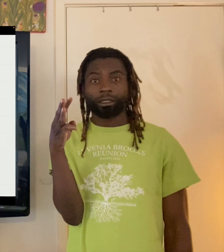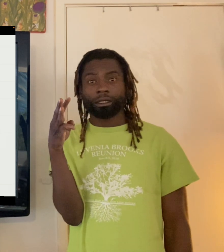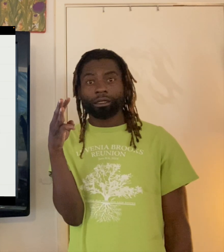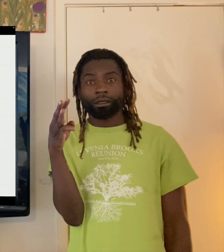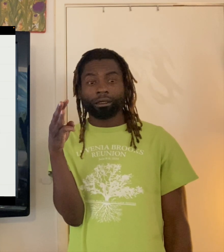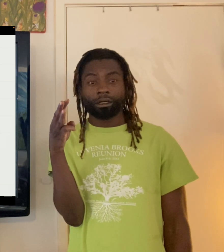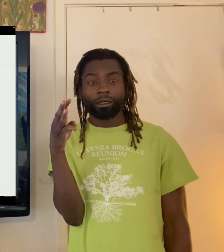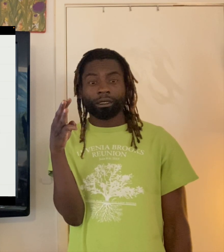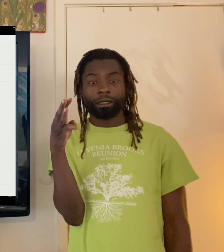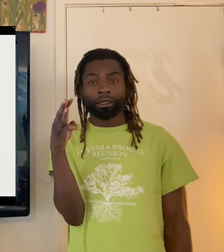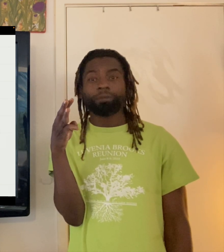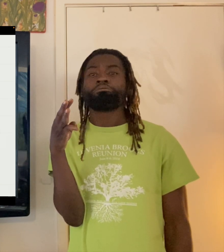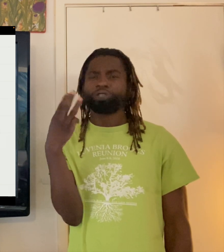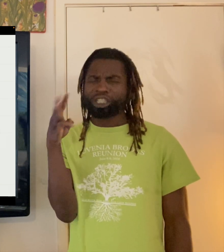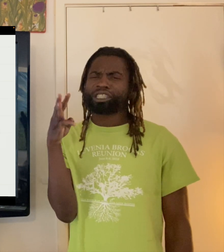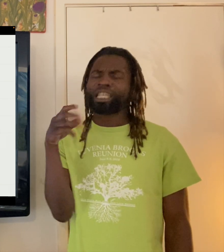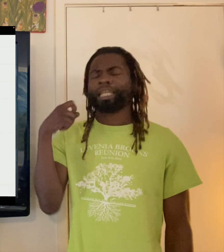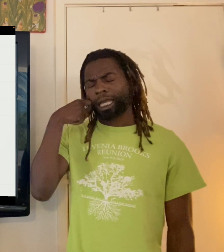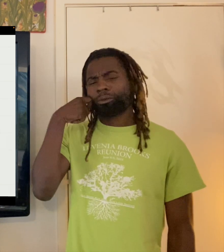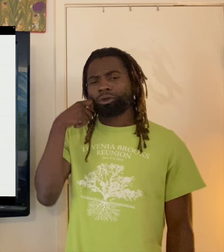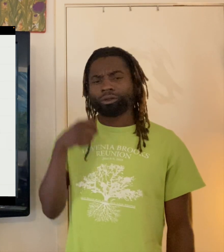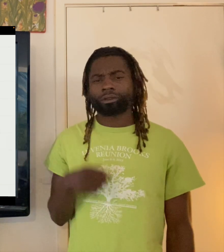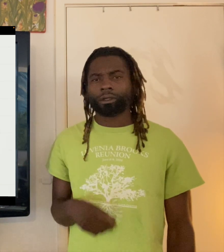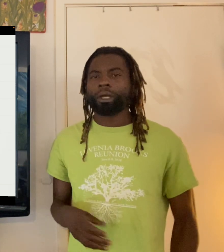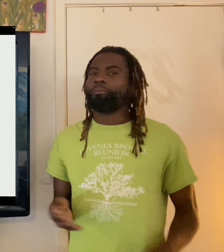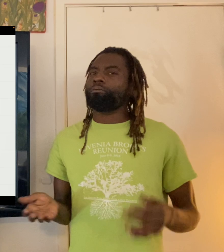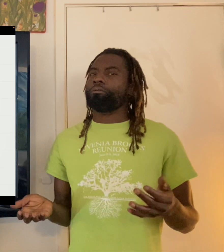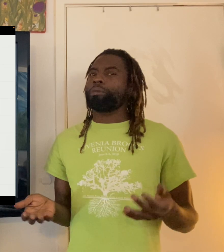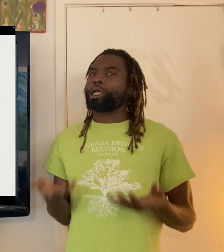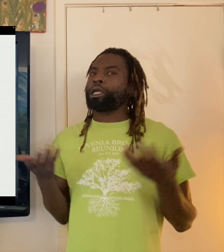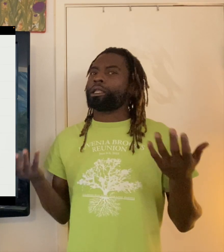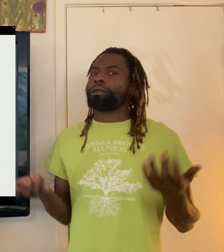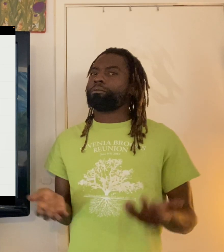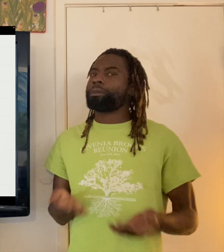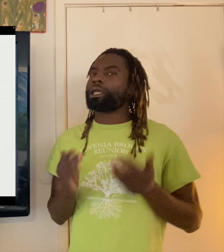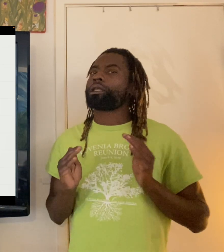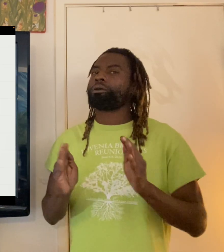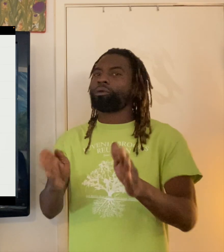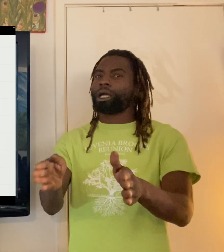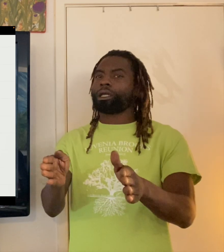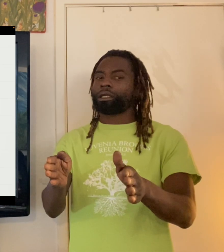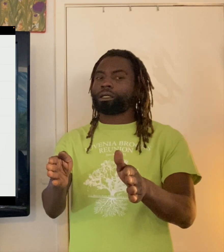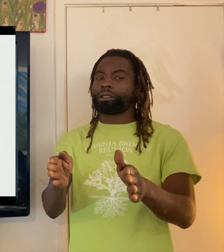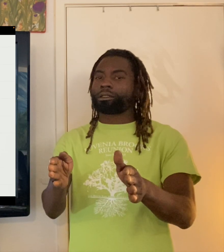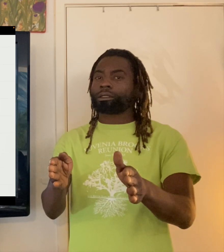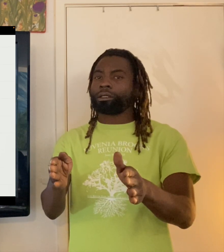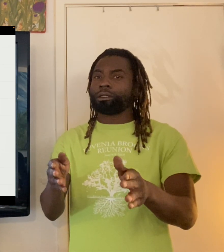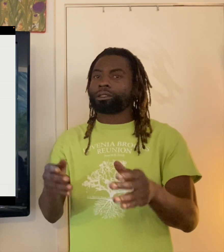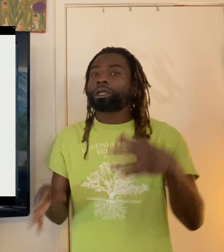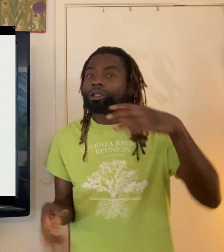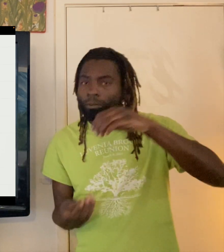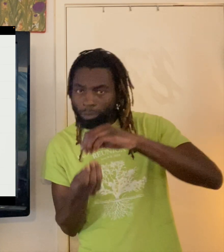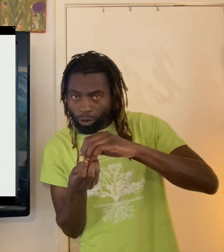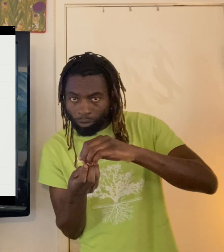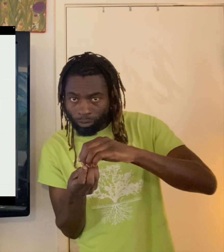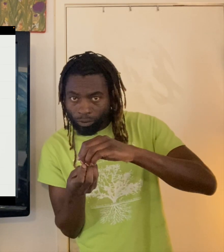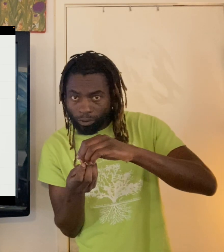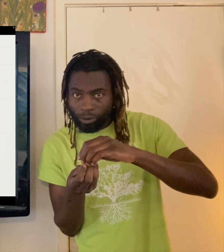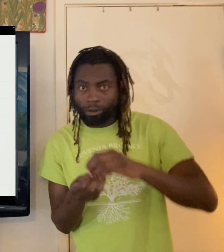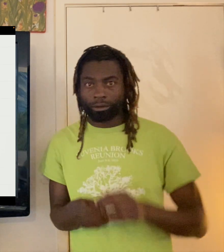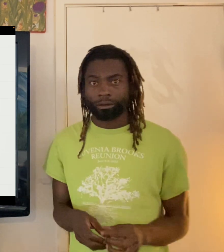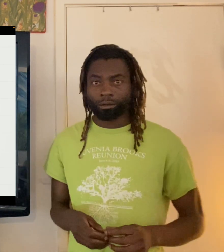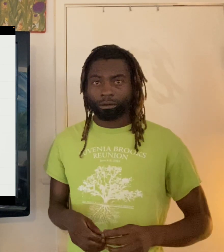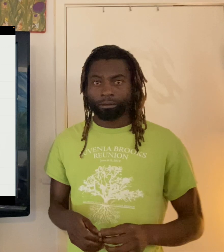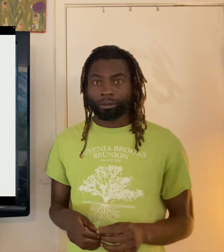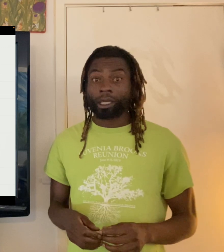14, 15, 16 apples. And there are many, many, many ways to